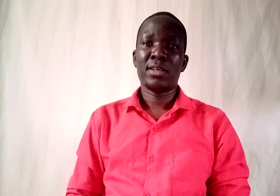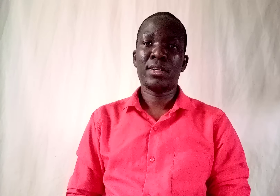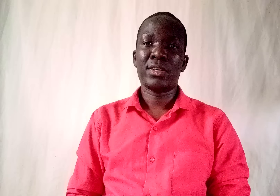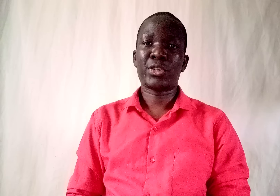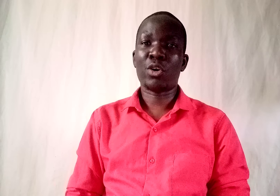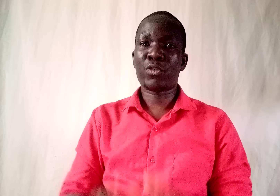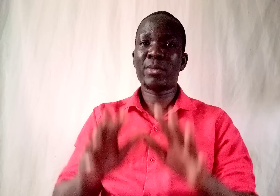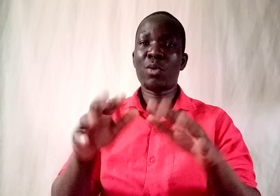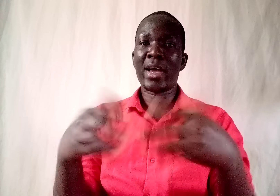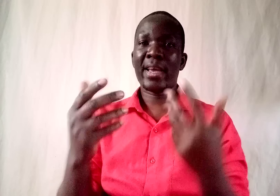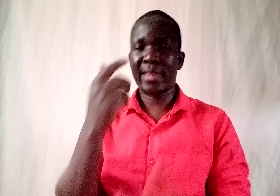So from the way